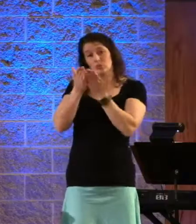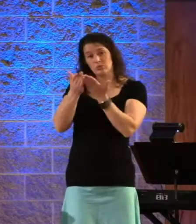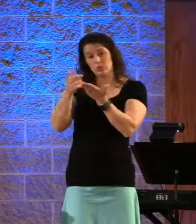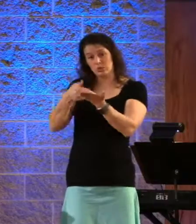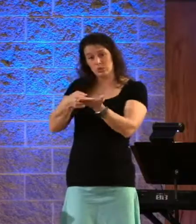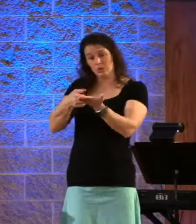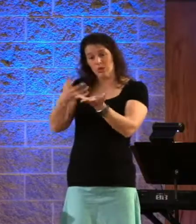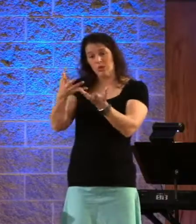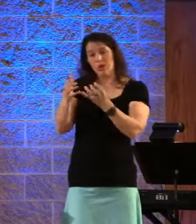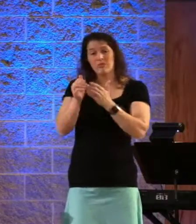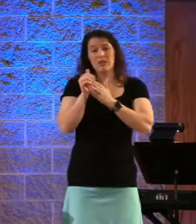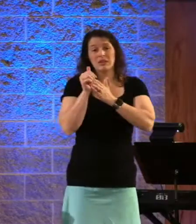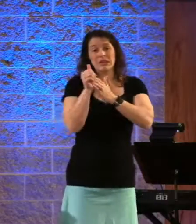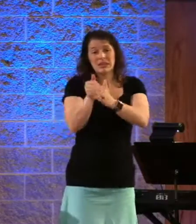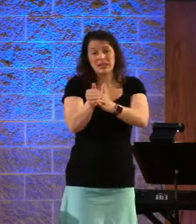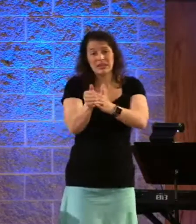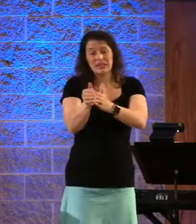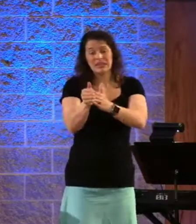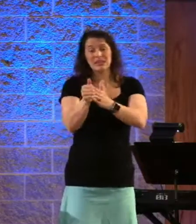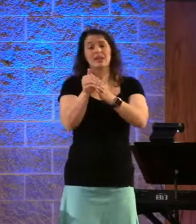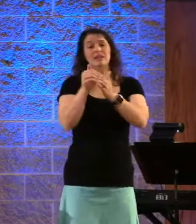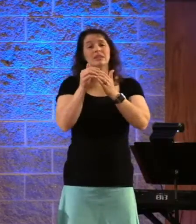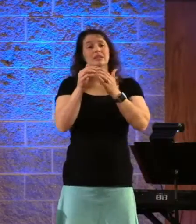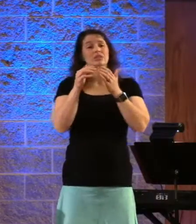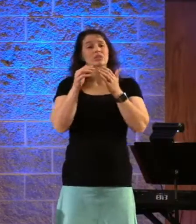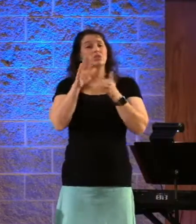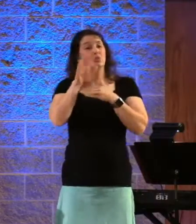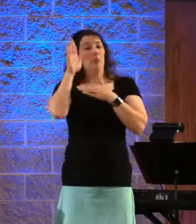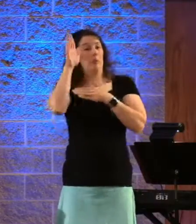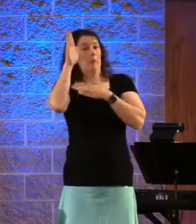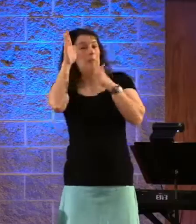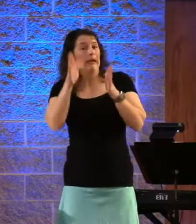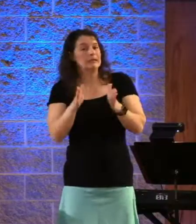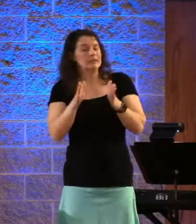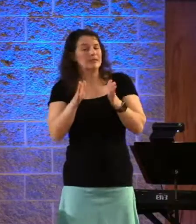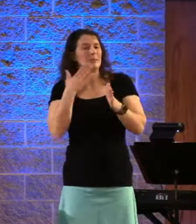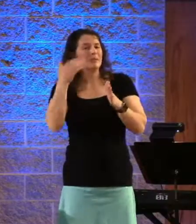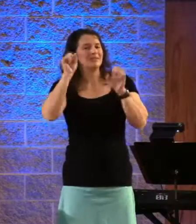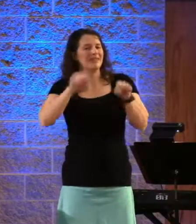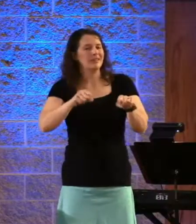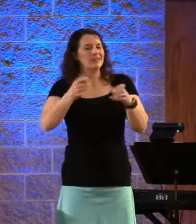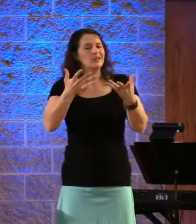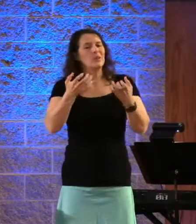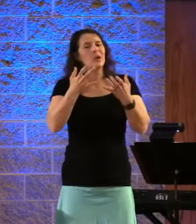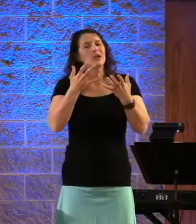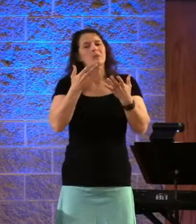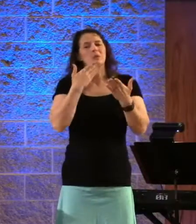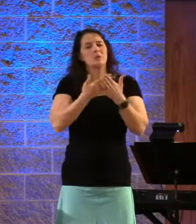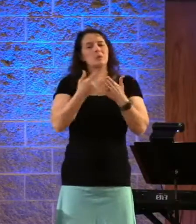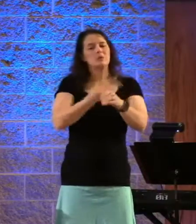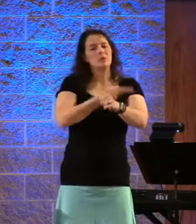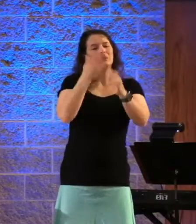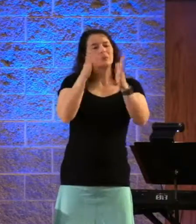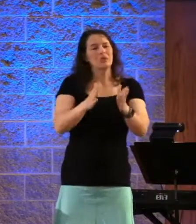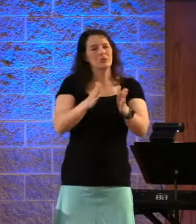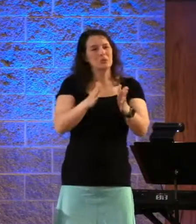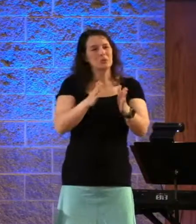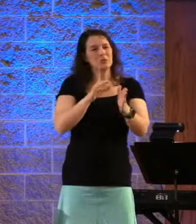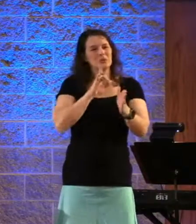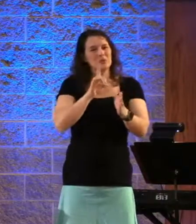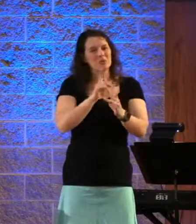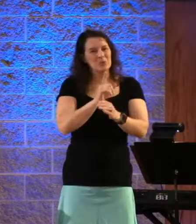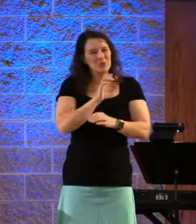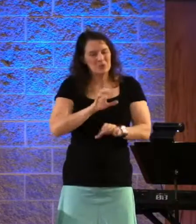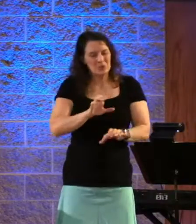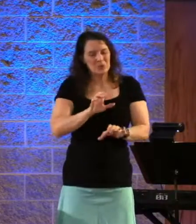I want to be able to lead you and guide you as your pastor as best I can. I want to be a good shepherd. I really do. As your pastor, I want to